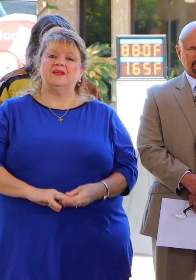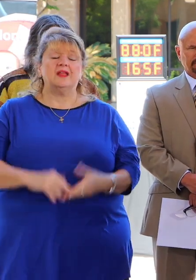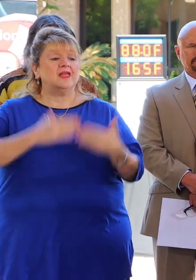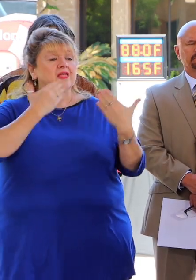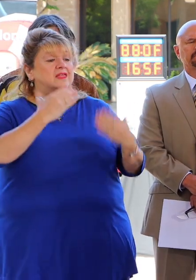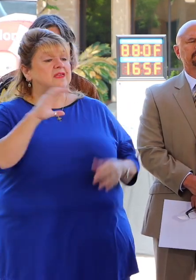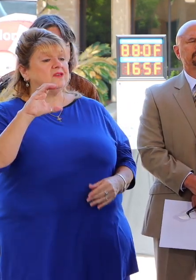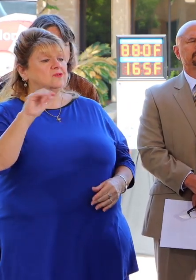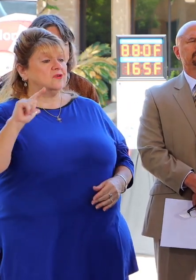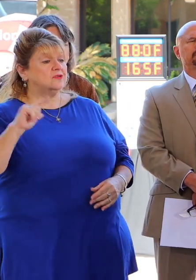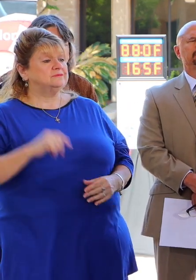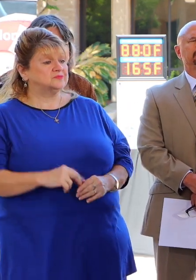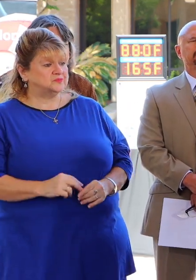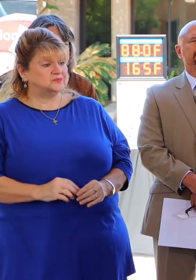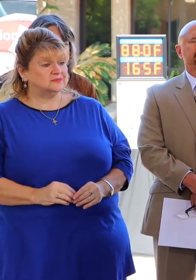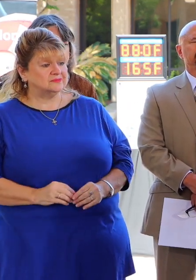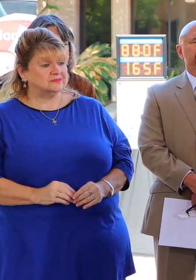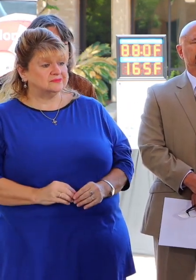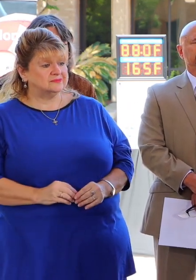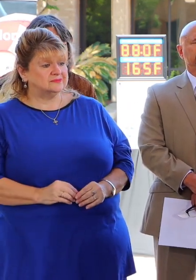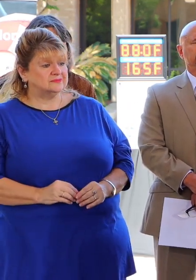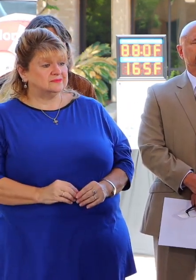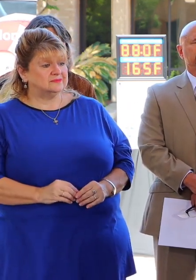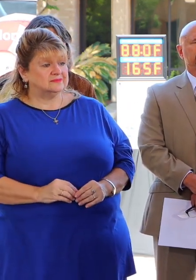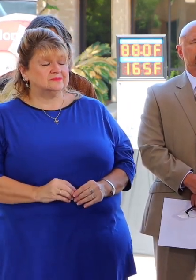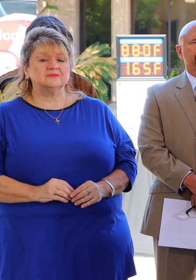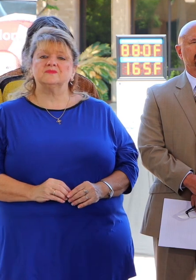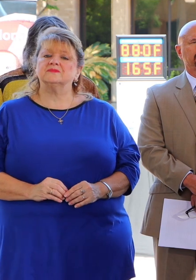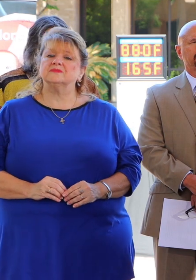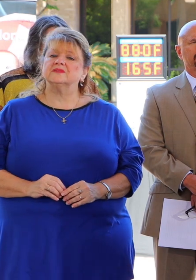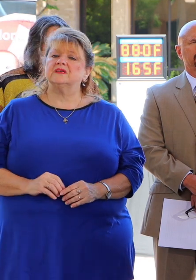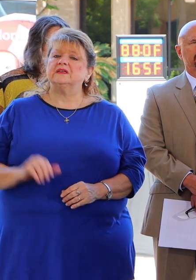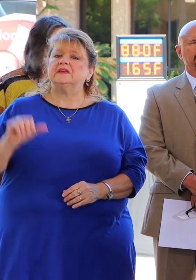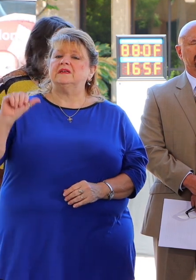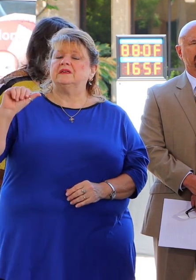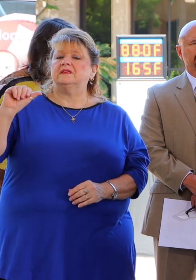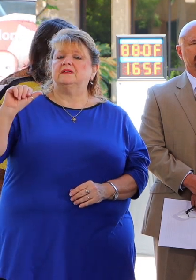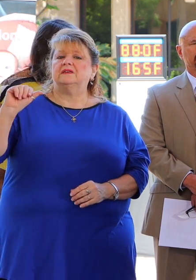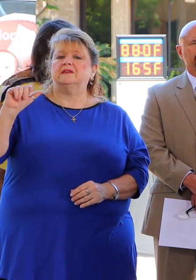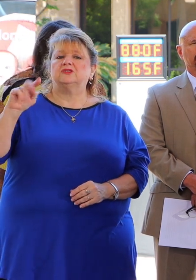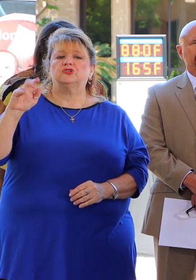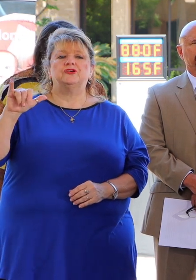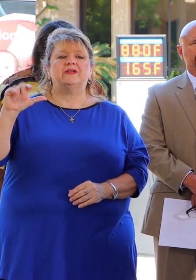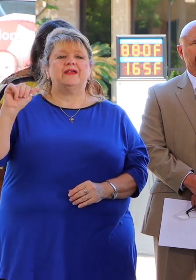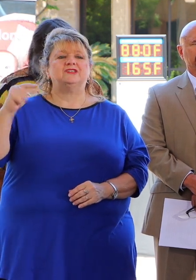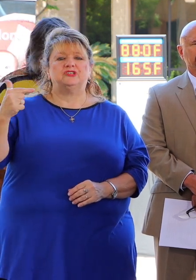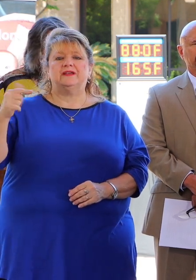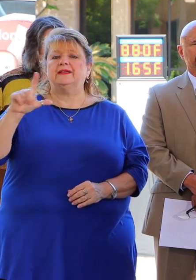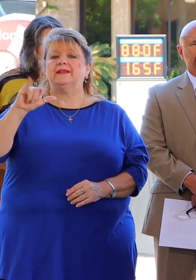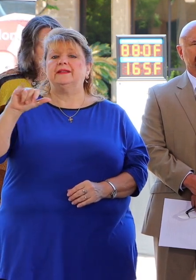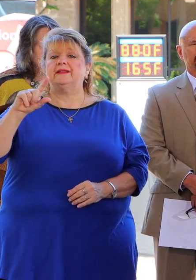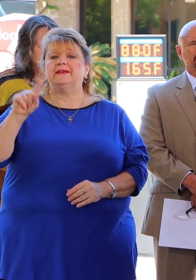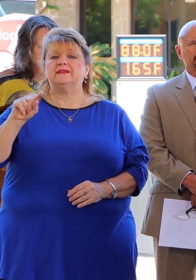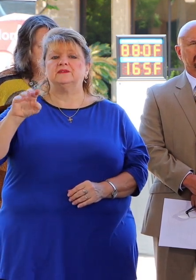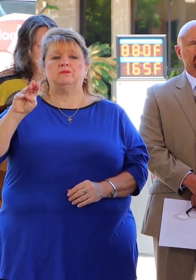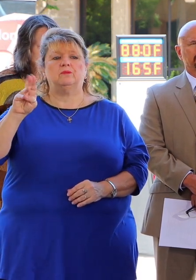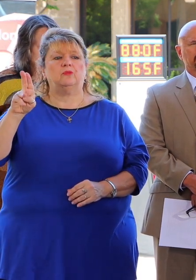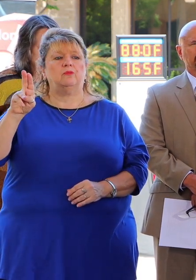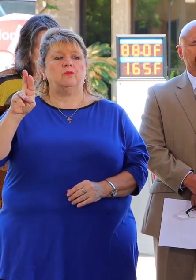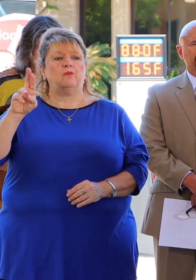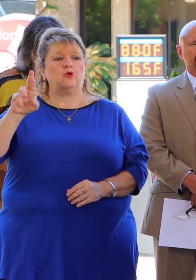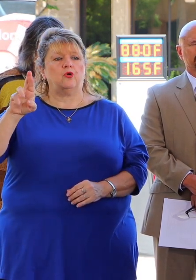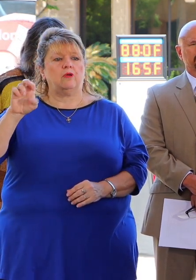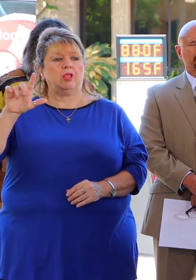Thank you, Colonel. Our Attorney General, Liz Merle, sends her best wishes today for our